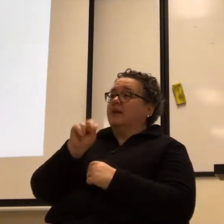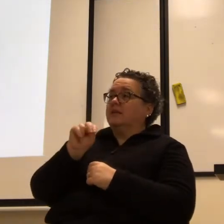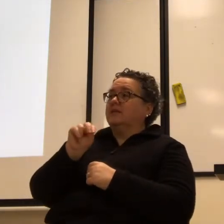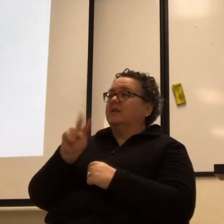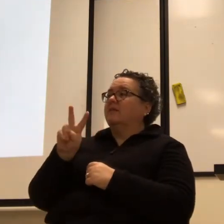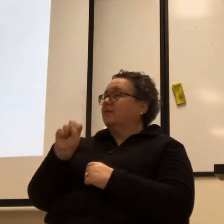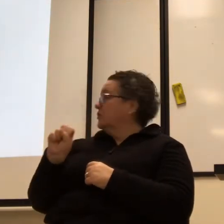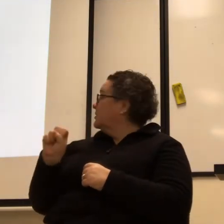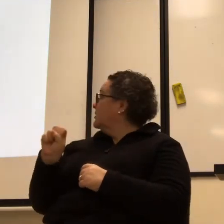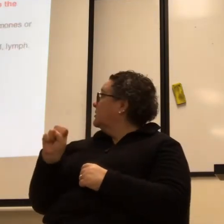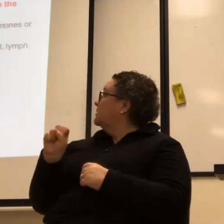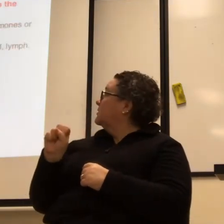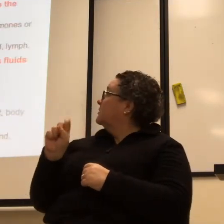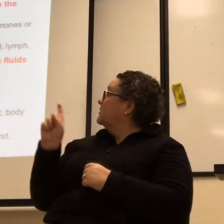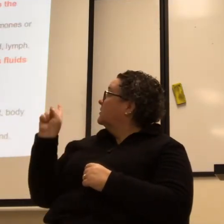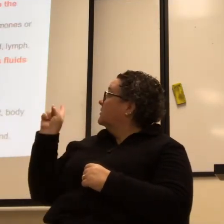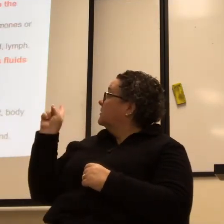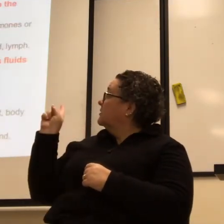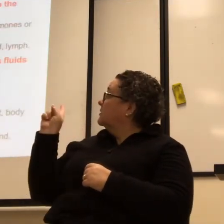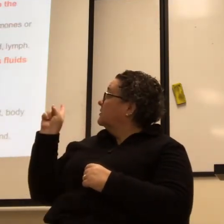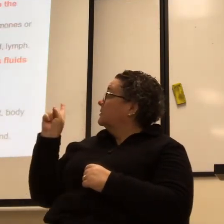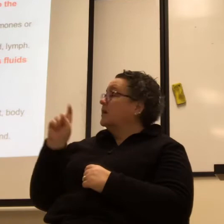mean. What is meant by